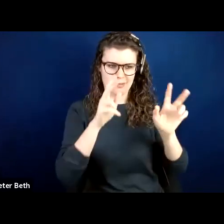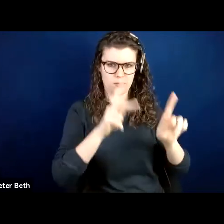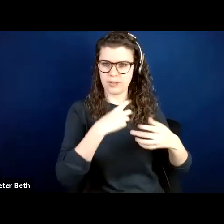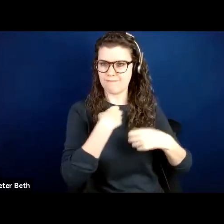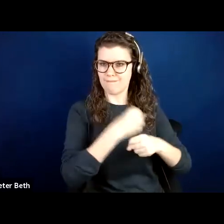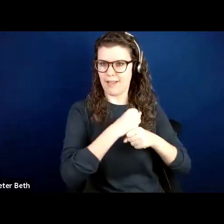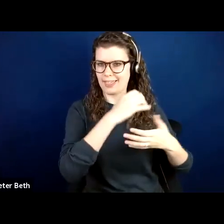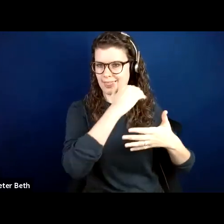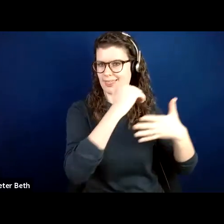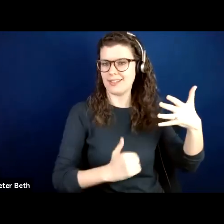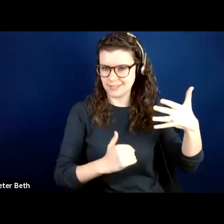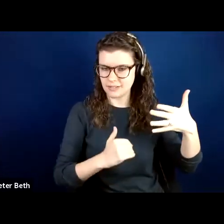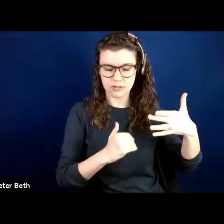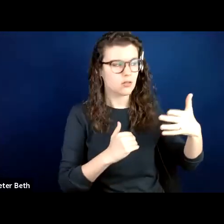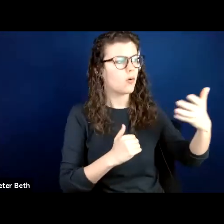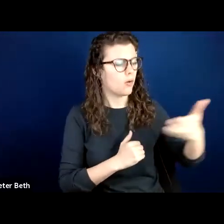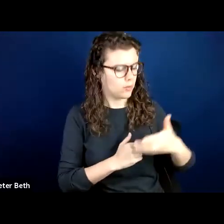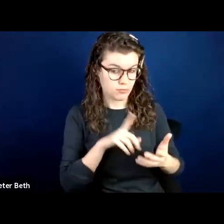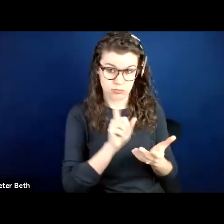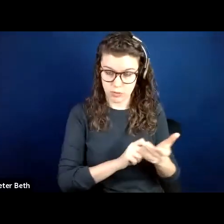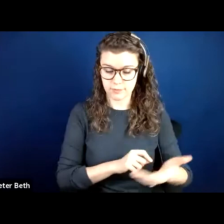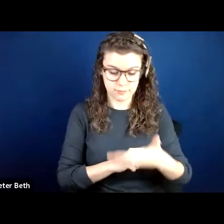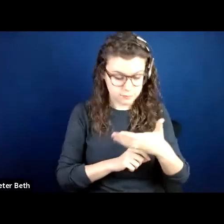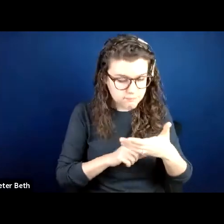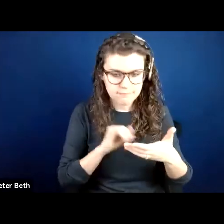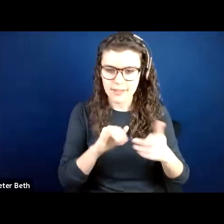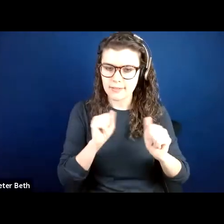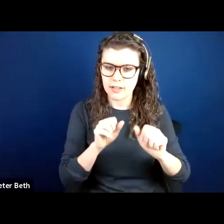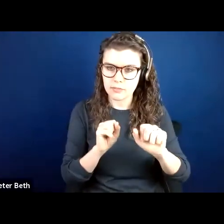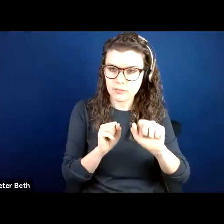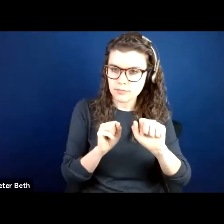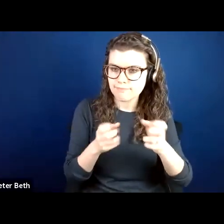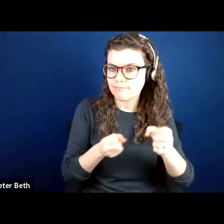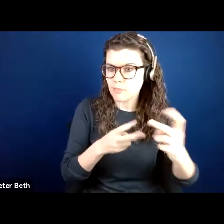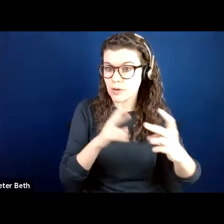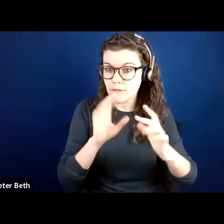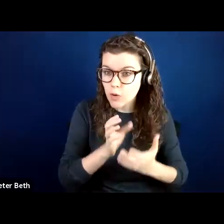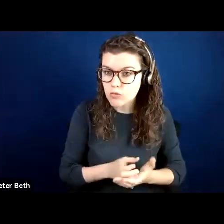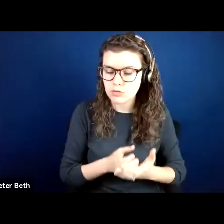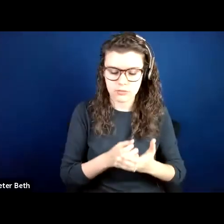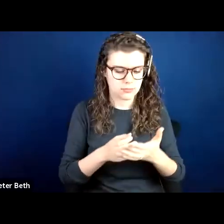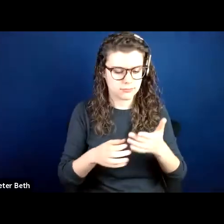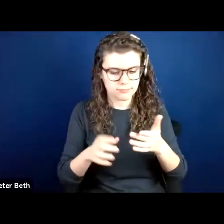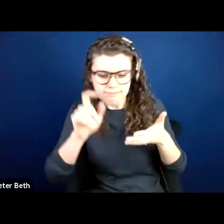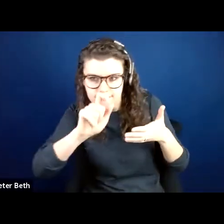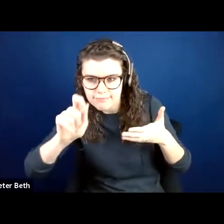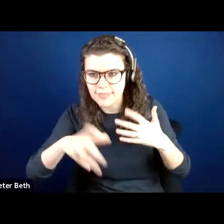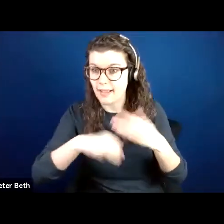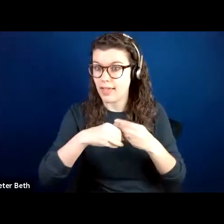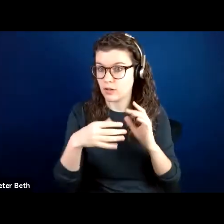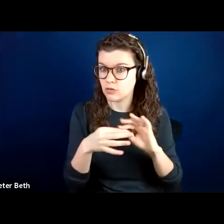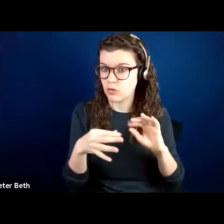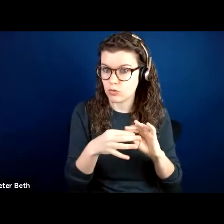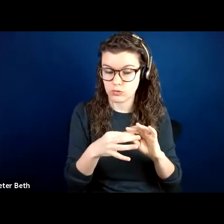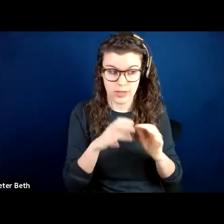your photos right in there. You could add additional notes. I think the formatting for